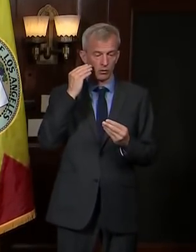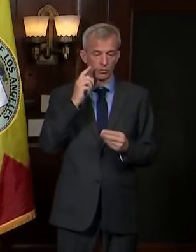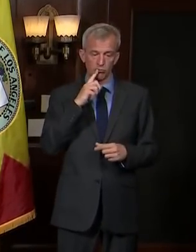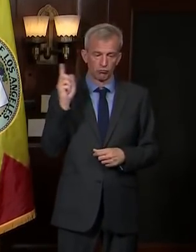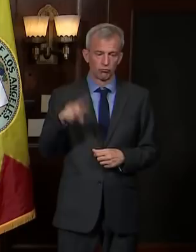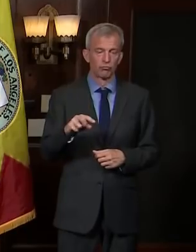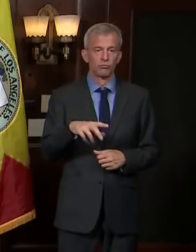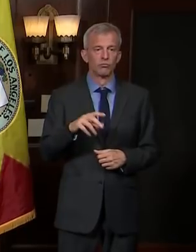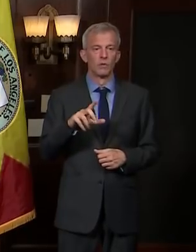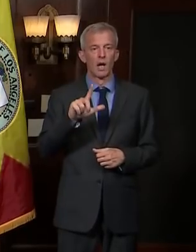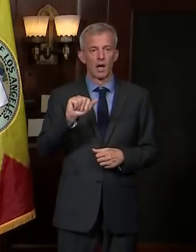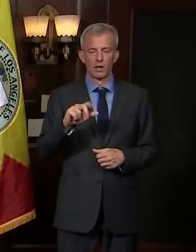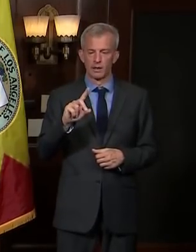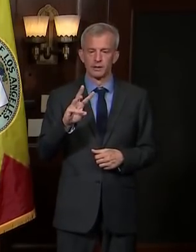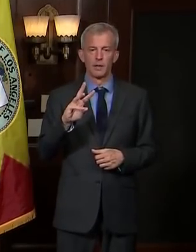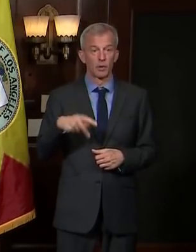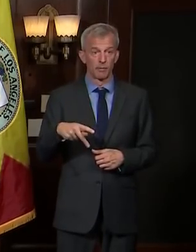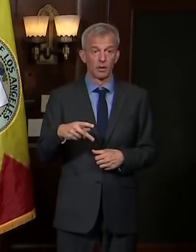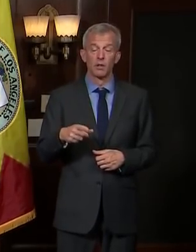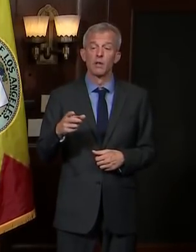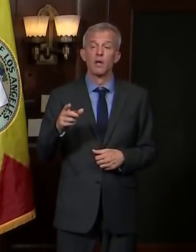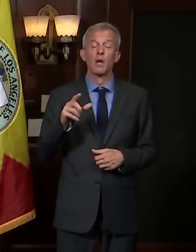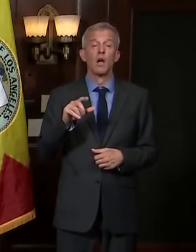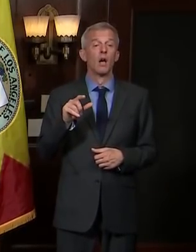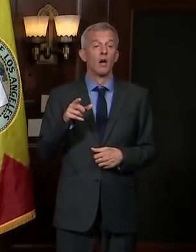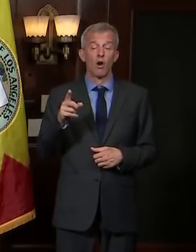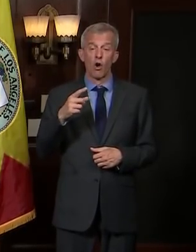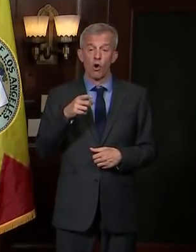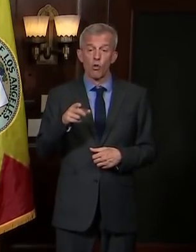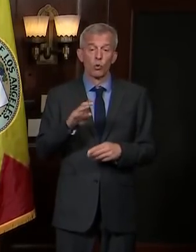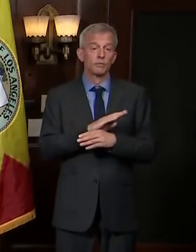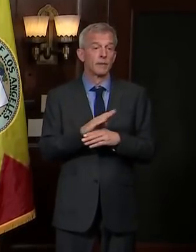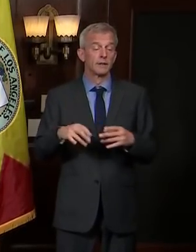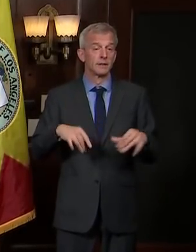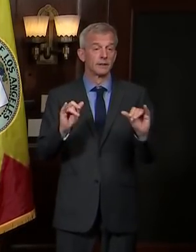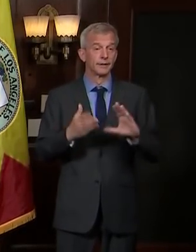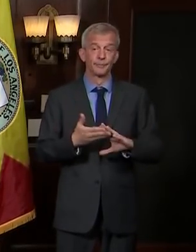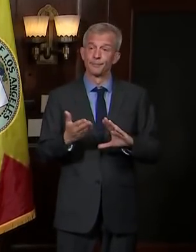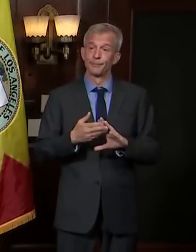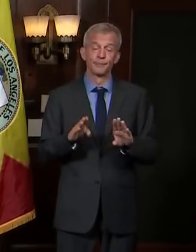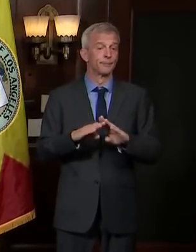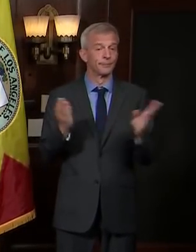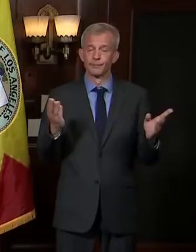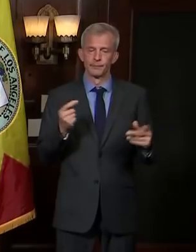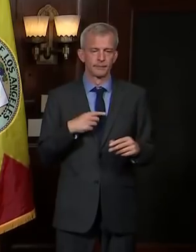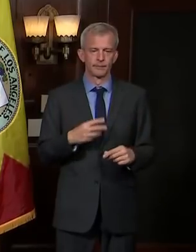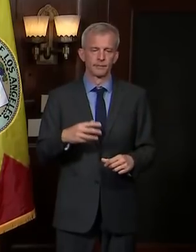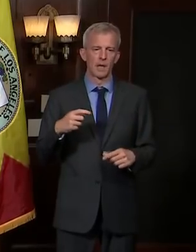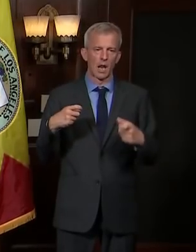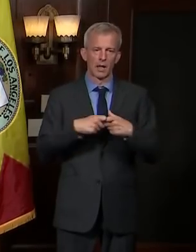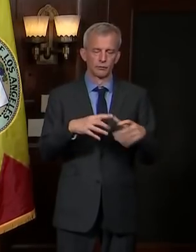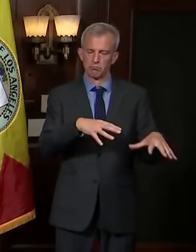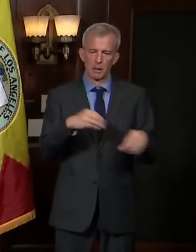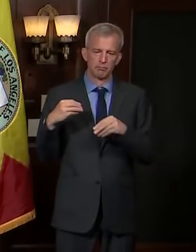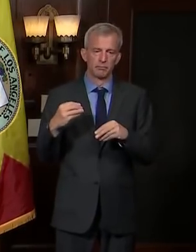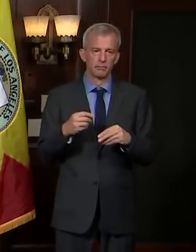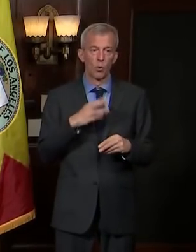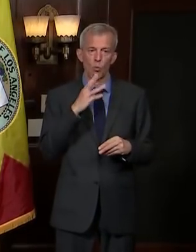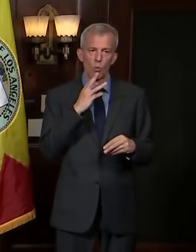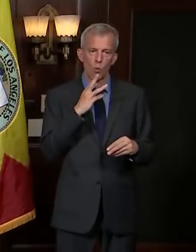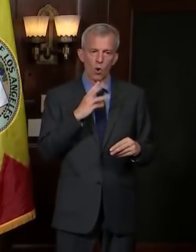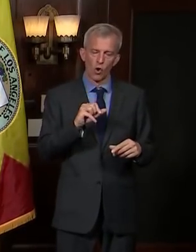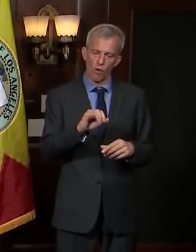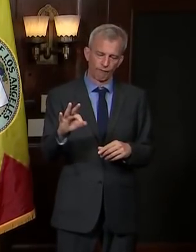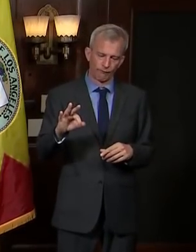Power to shut off the water and power for those non-essential businesses that continue to stay open even after they have been warned to